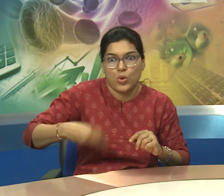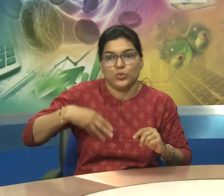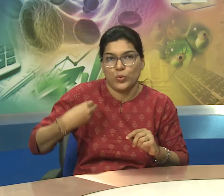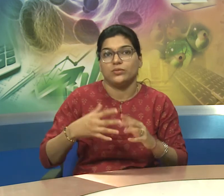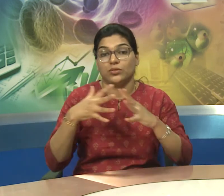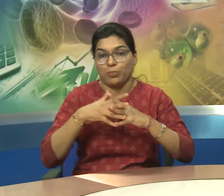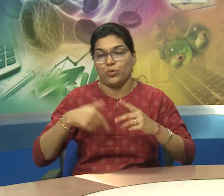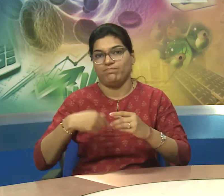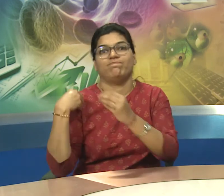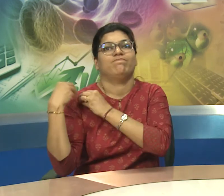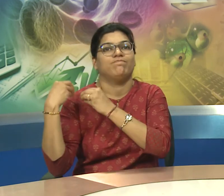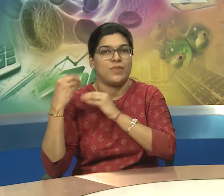goods.